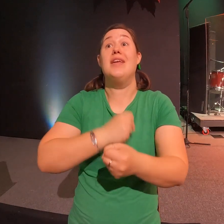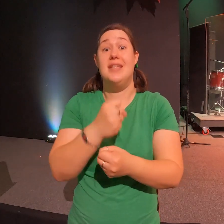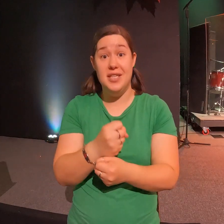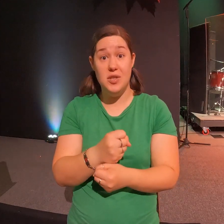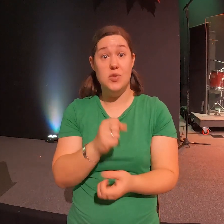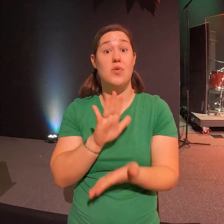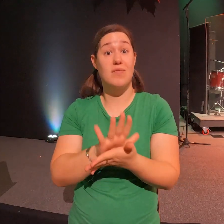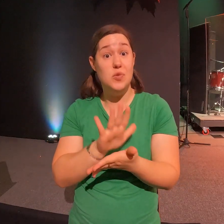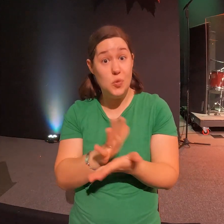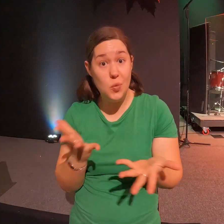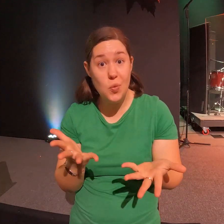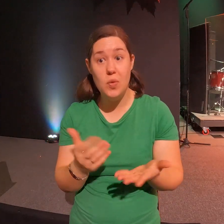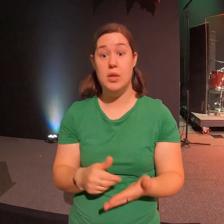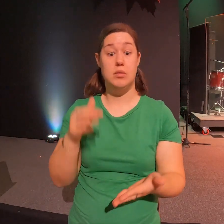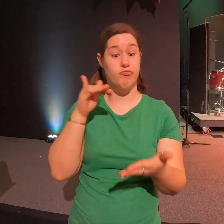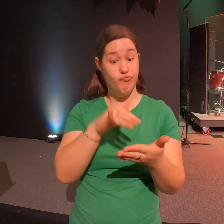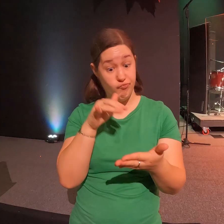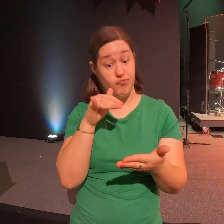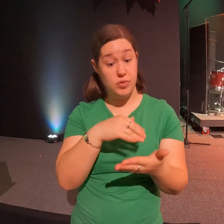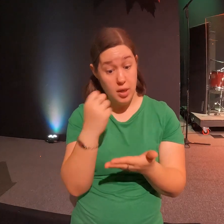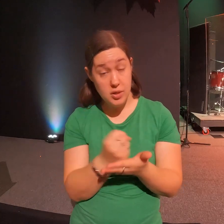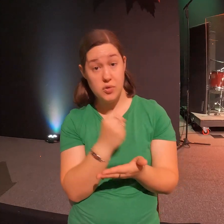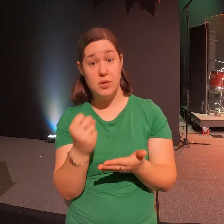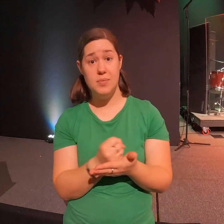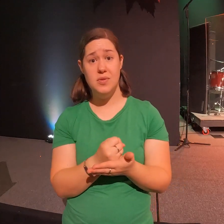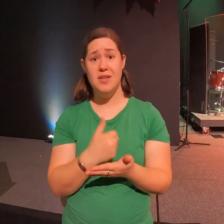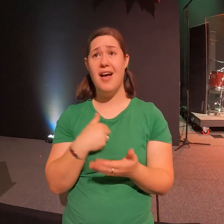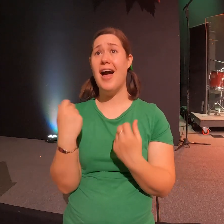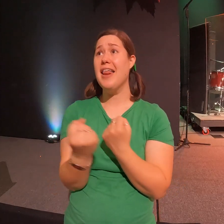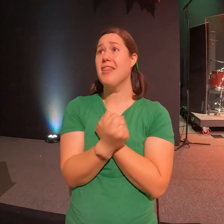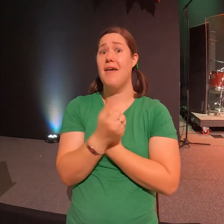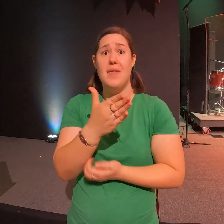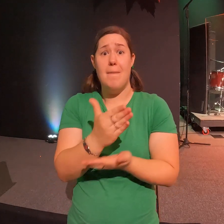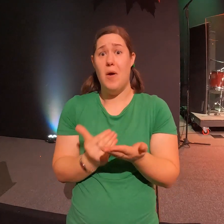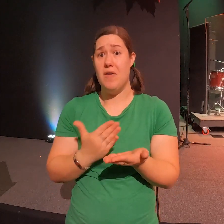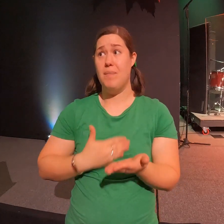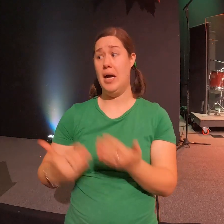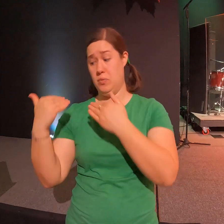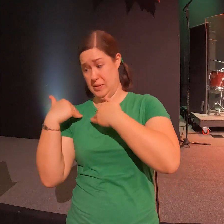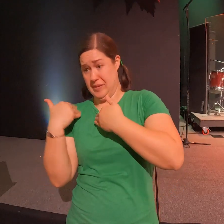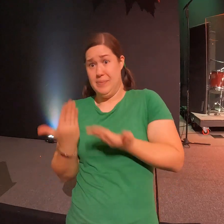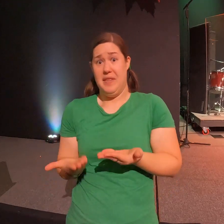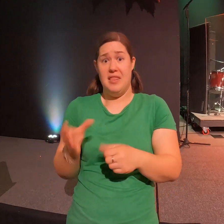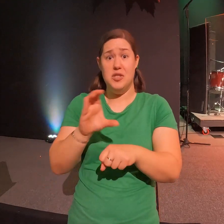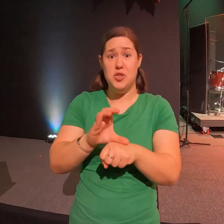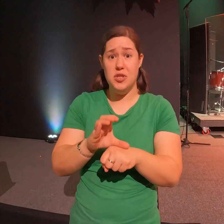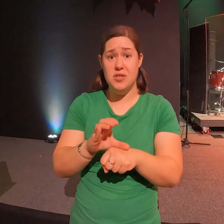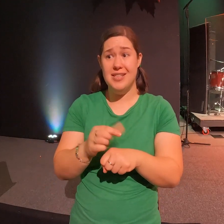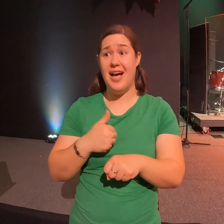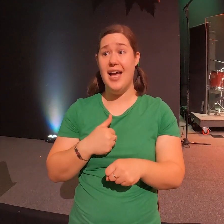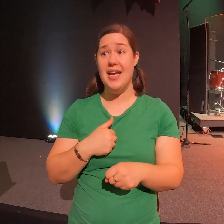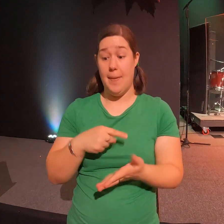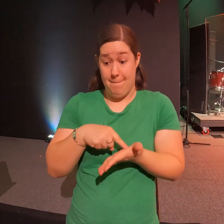church is to sit and read the Bible. I get paid to do that. Isn't that awesome?